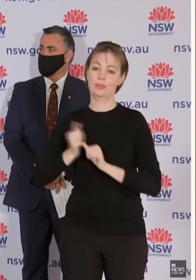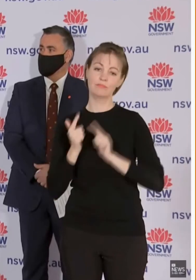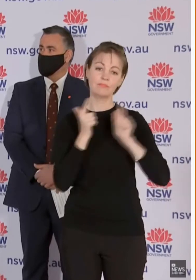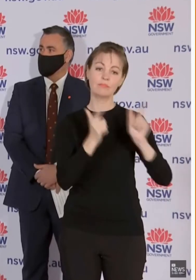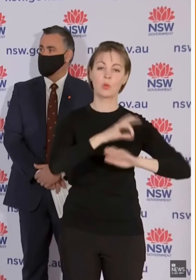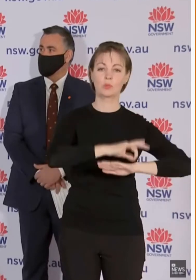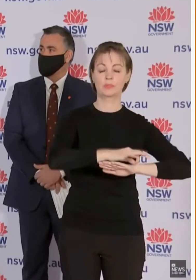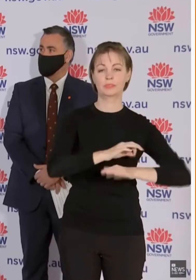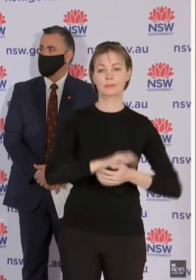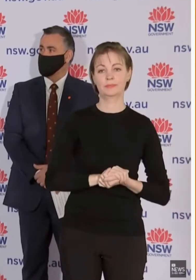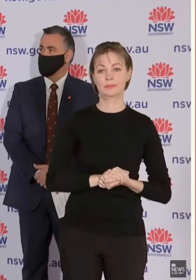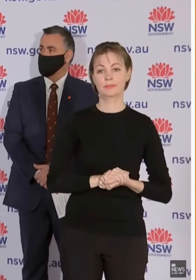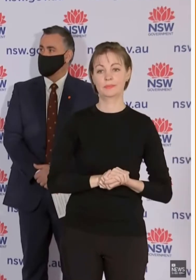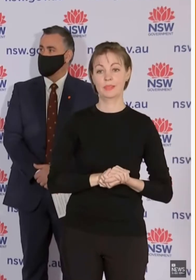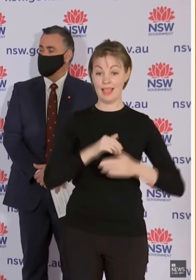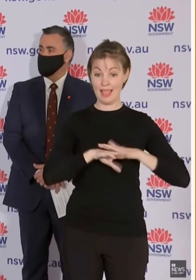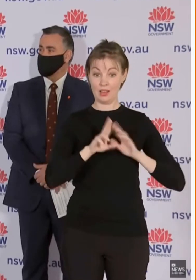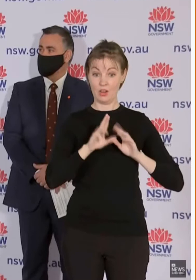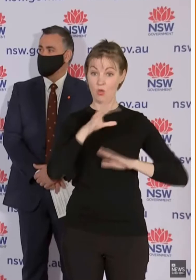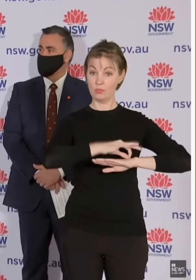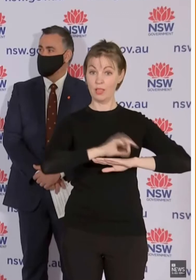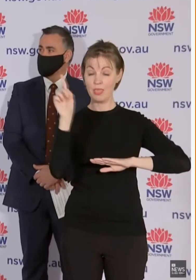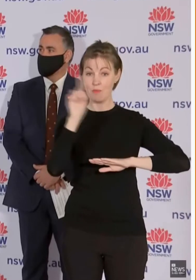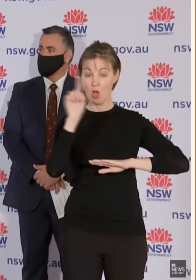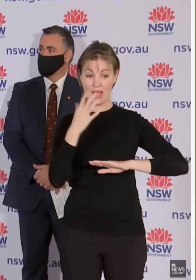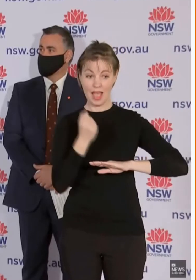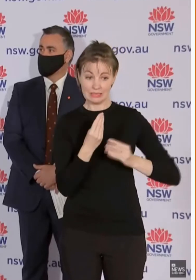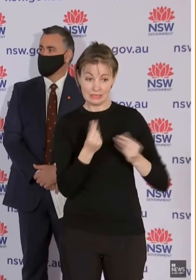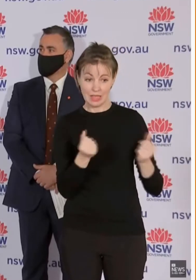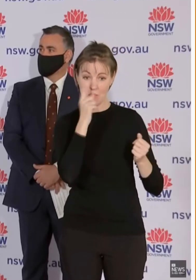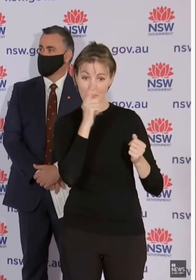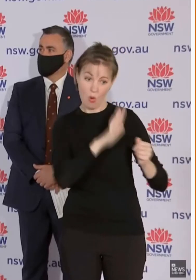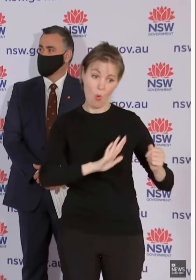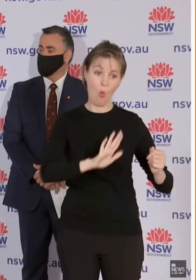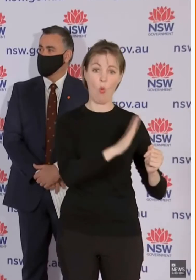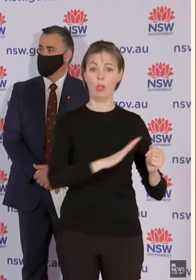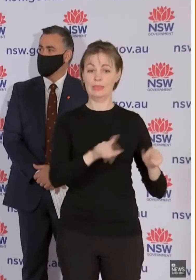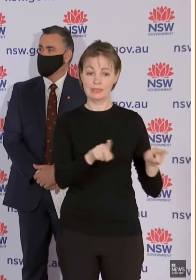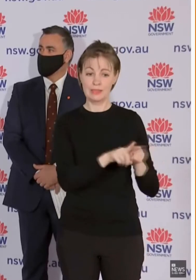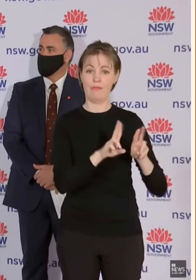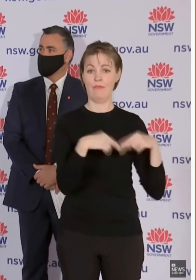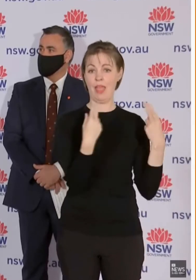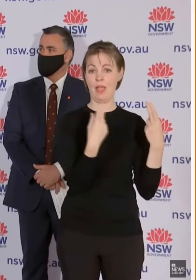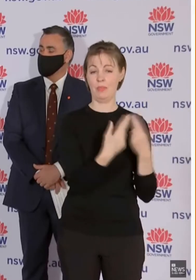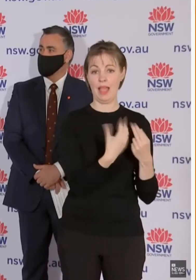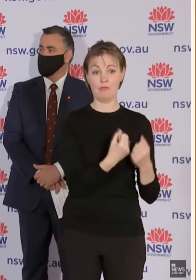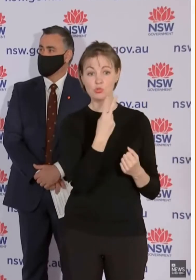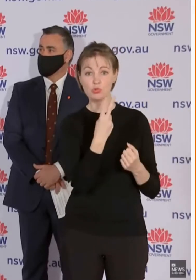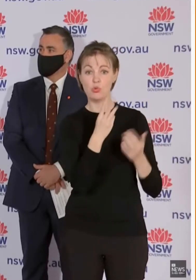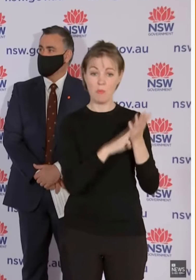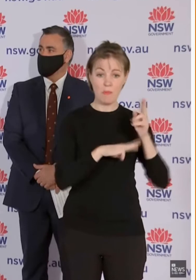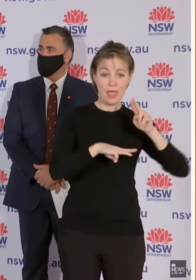have entire family groups in our hospital. In some really tragic circumstances, we've had parents, both parents of young